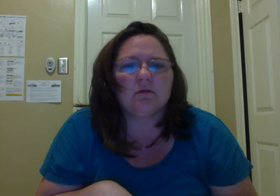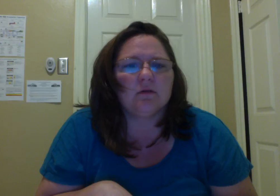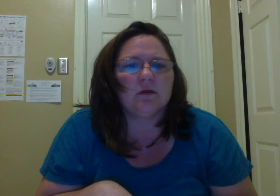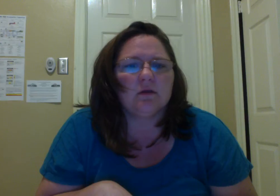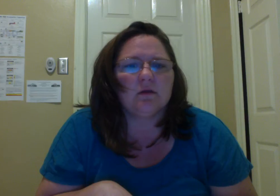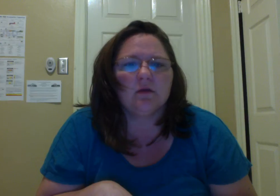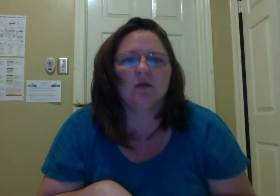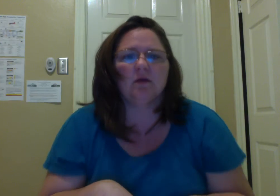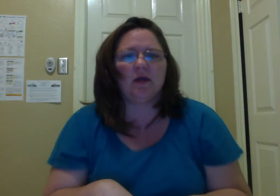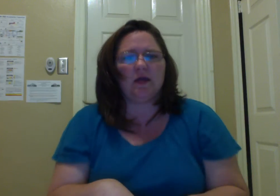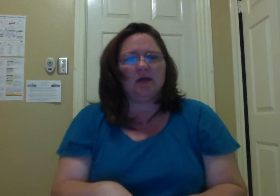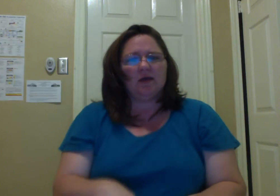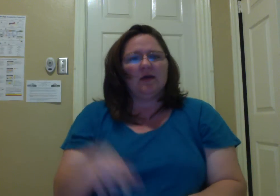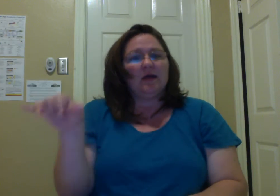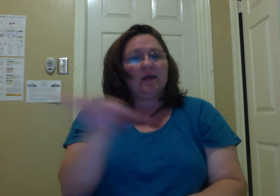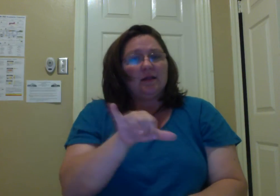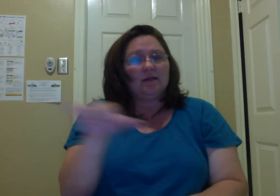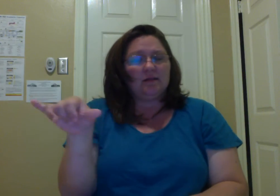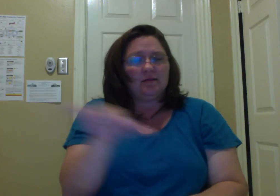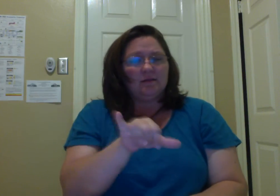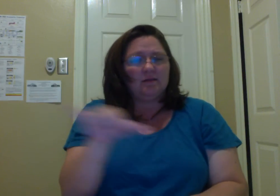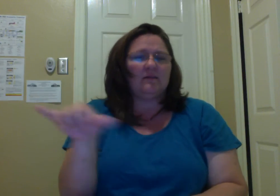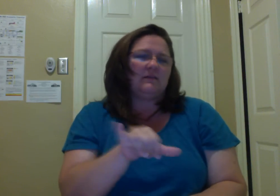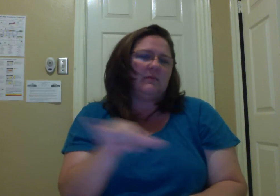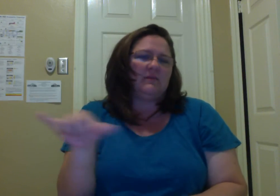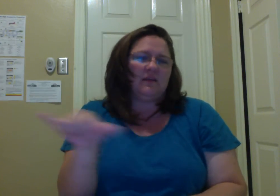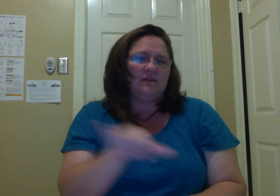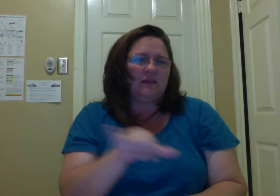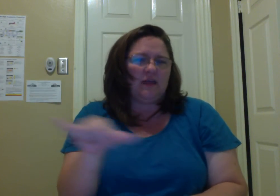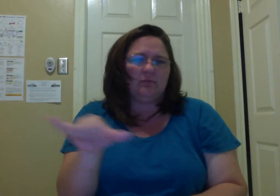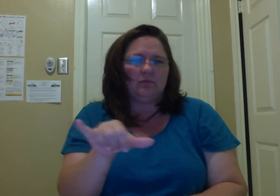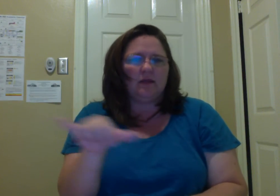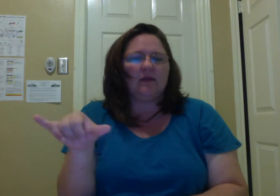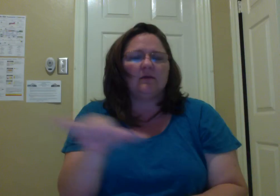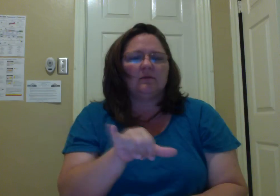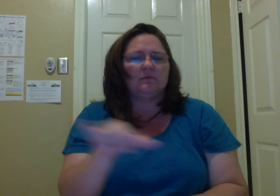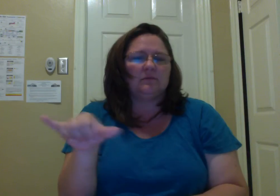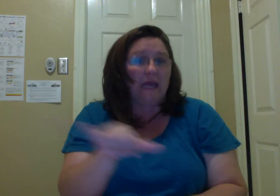see. Okay. This is the same as saying same. Like